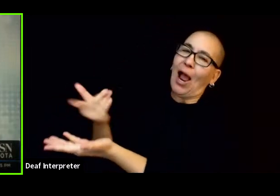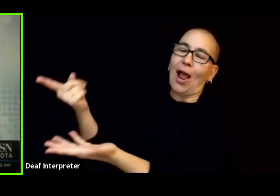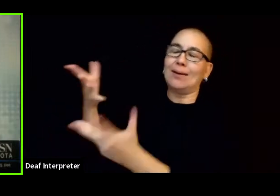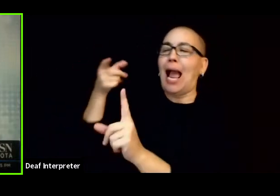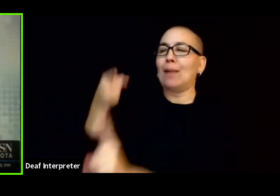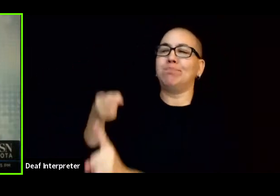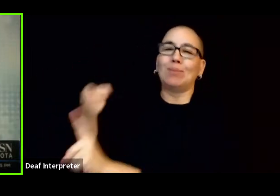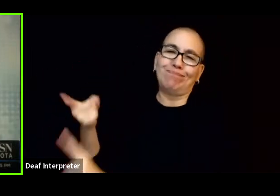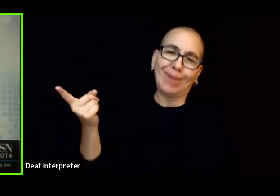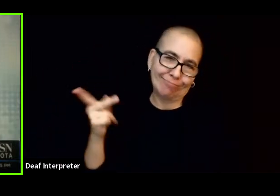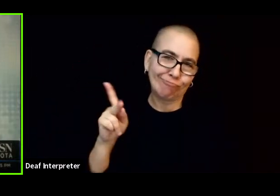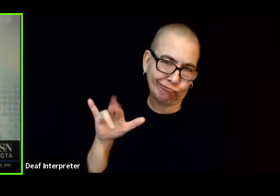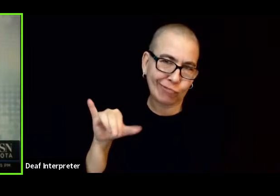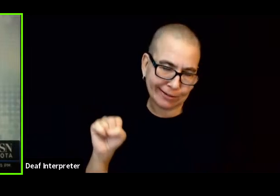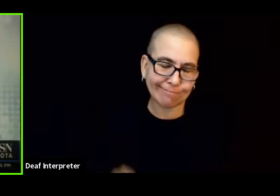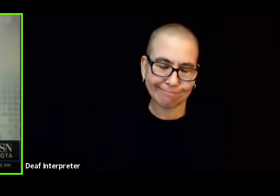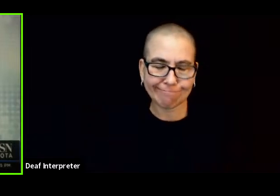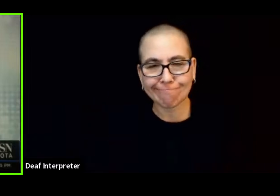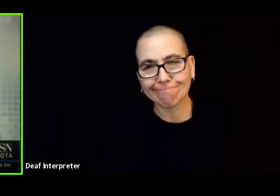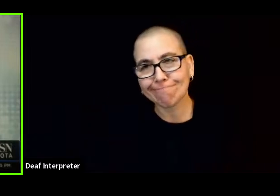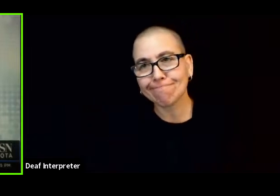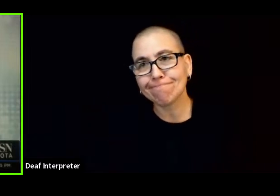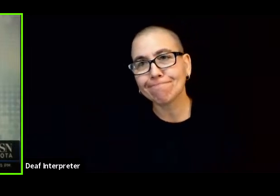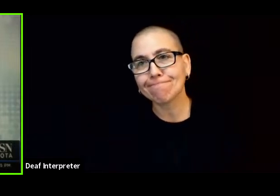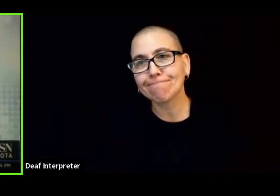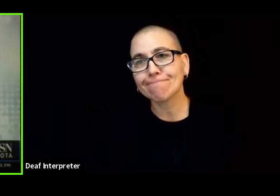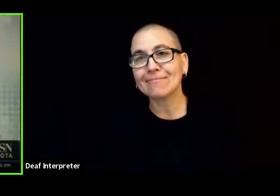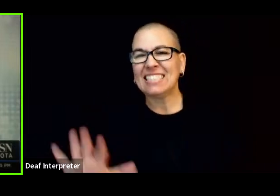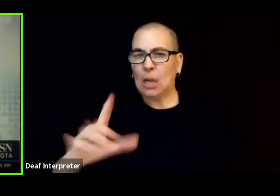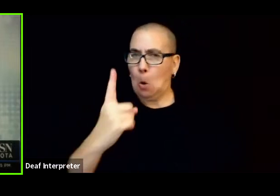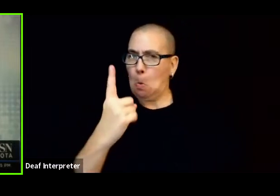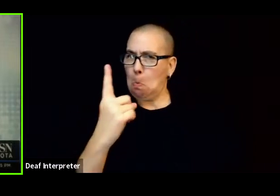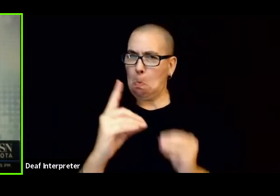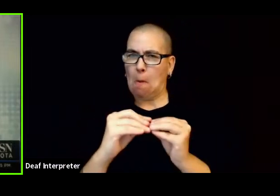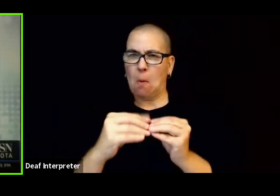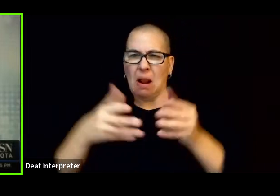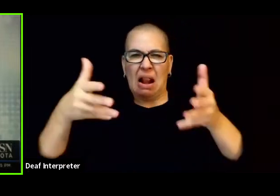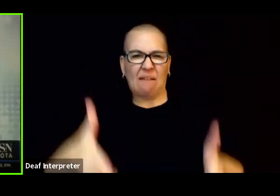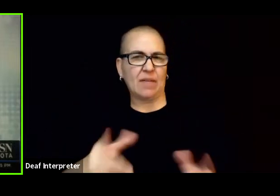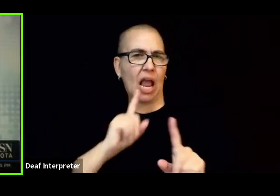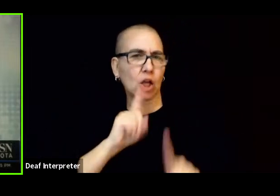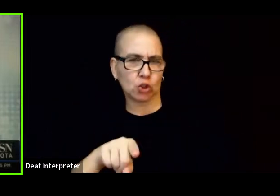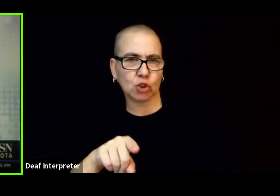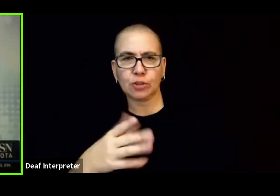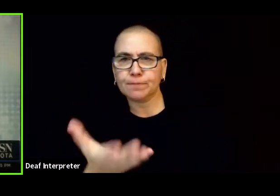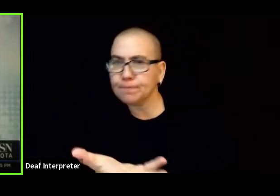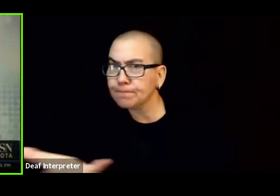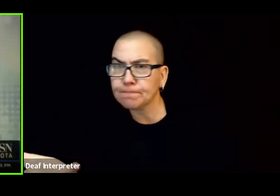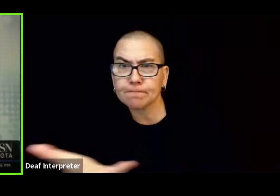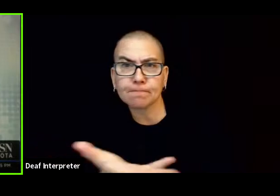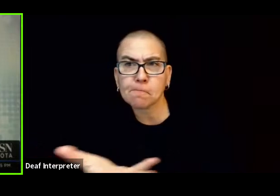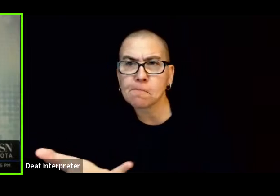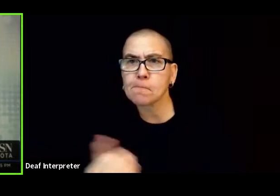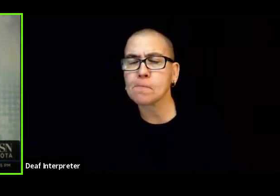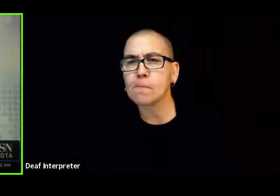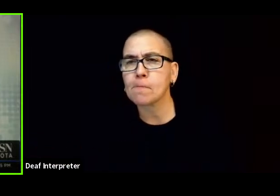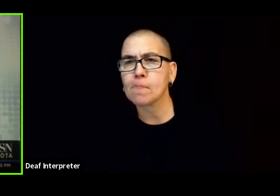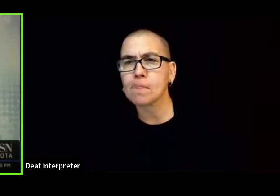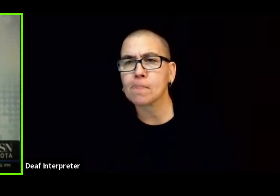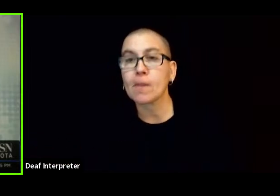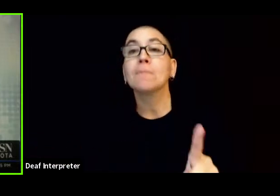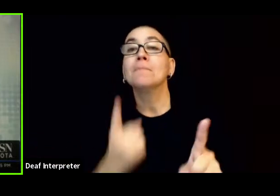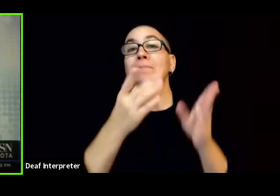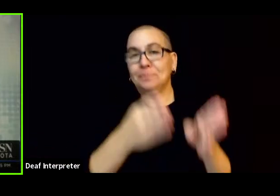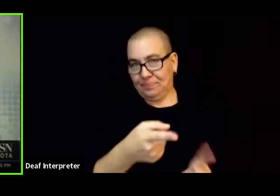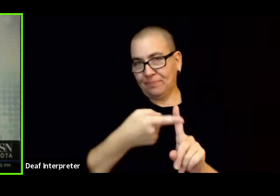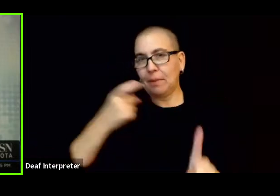Operator, we have time for one more question. Okay. For the next one, we do have Chris Magan from Pioneer Press. You are now